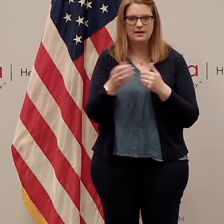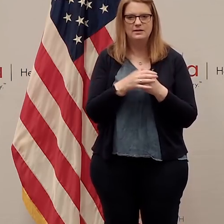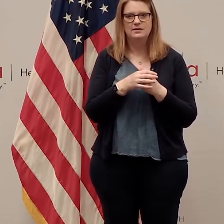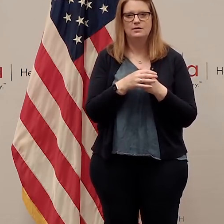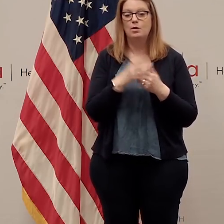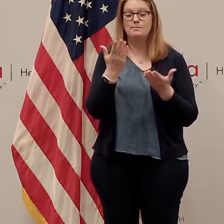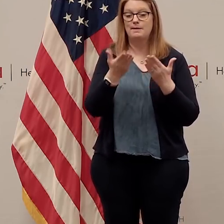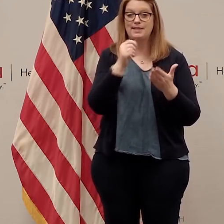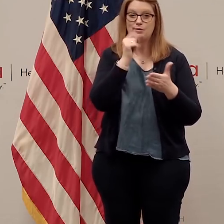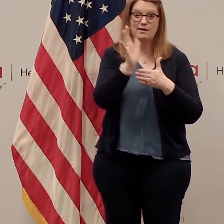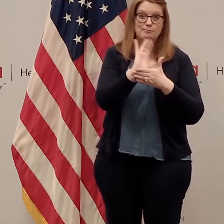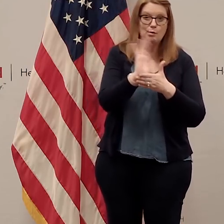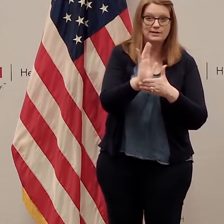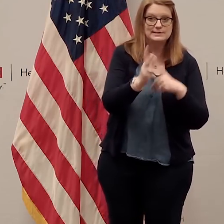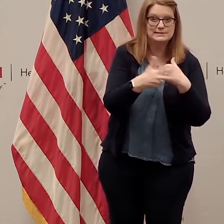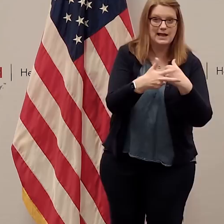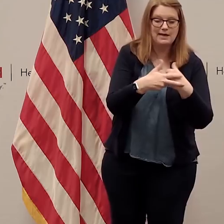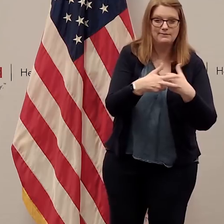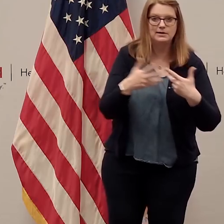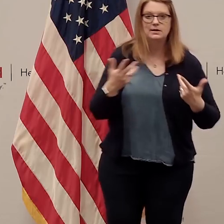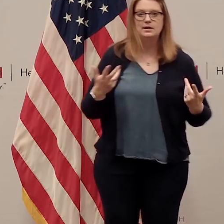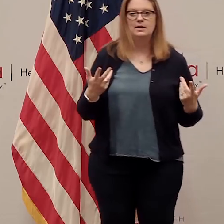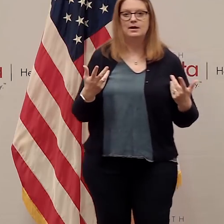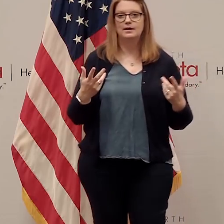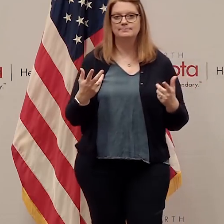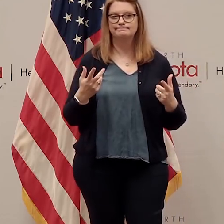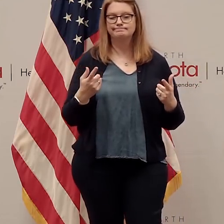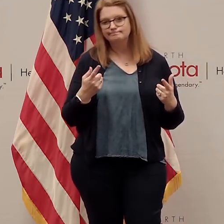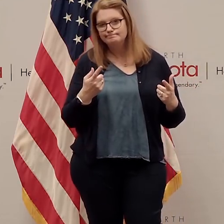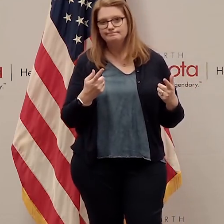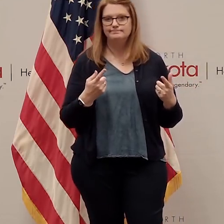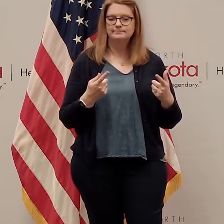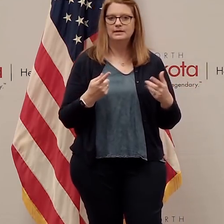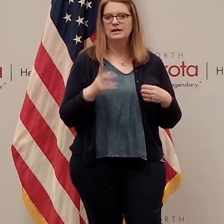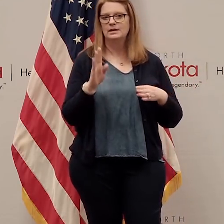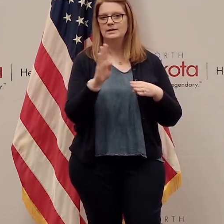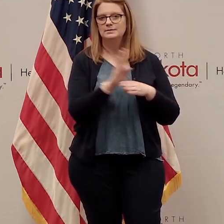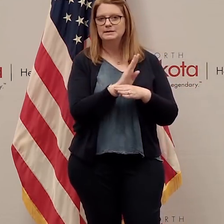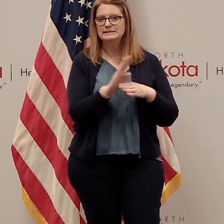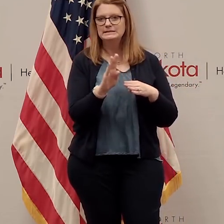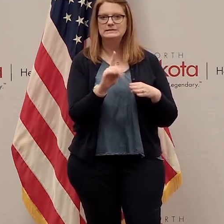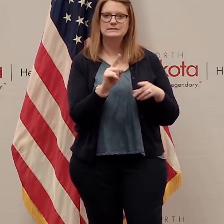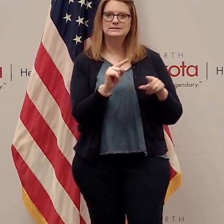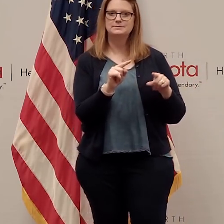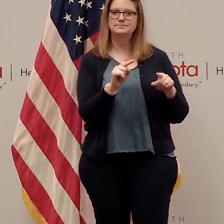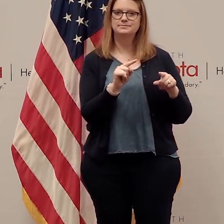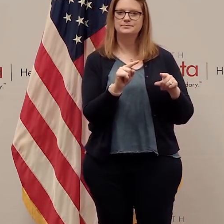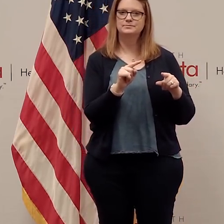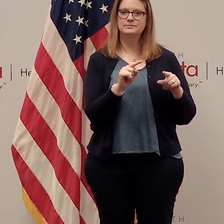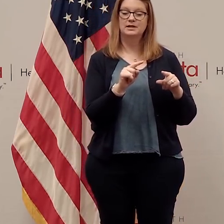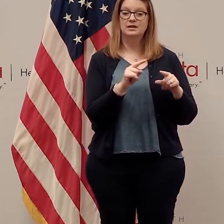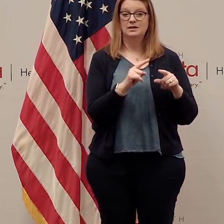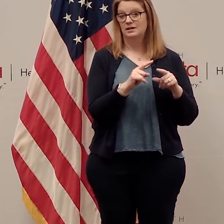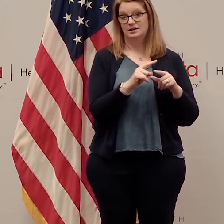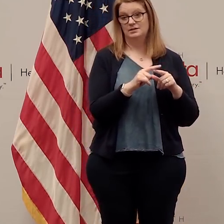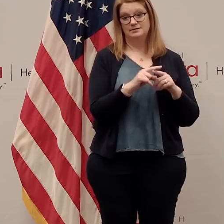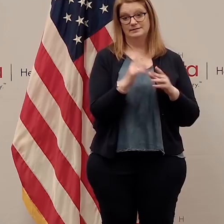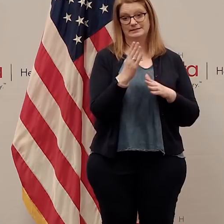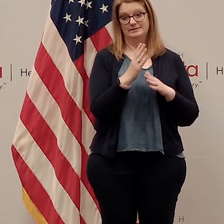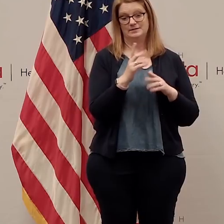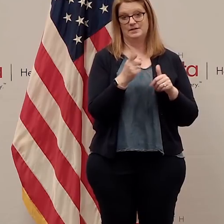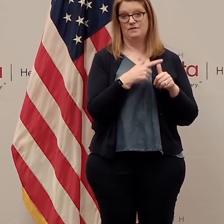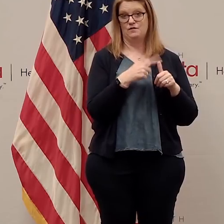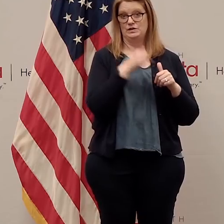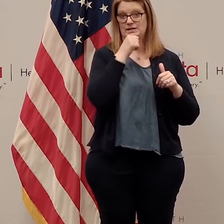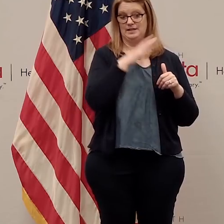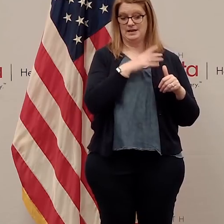reserved. This is one business which is, something that a lot of, been a big part of some people's life. I know the First Lady